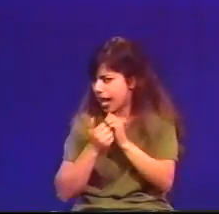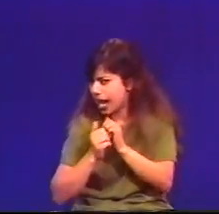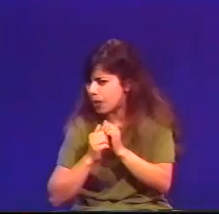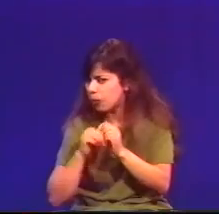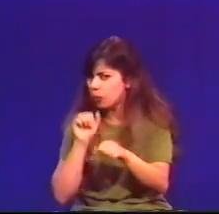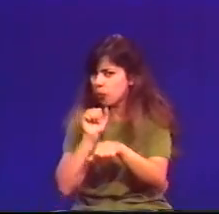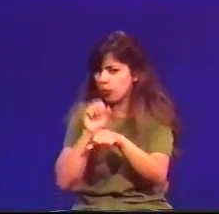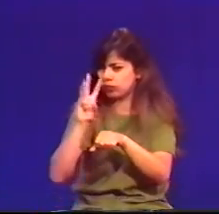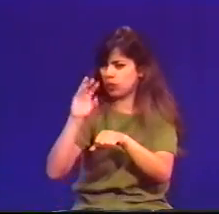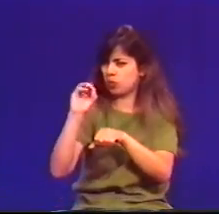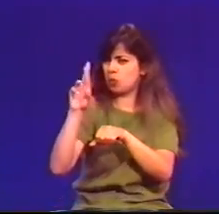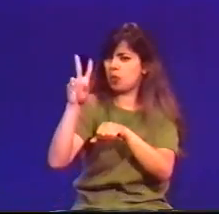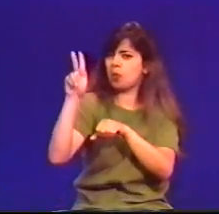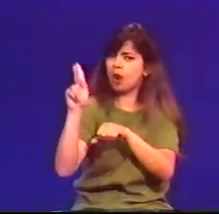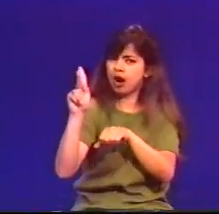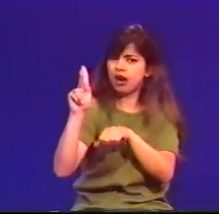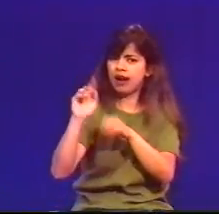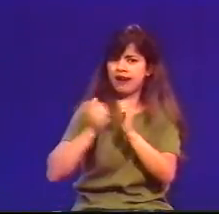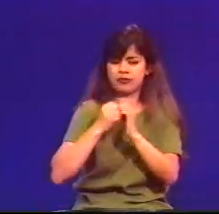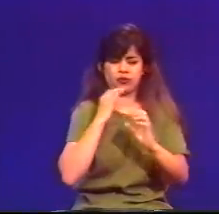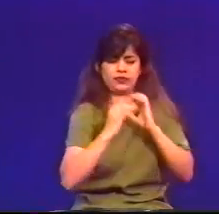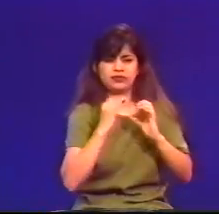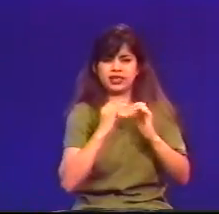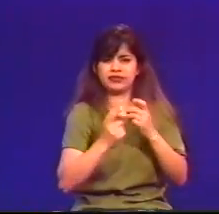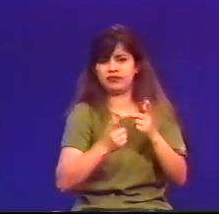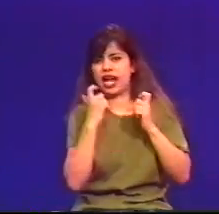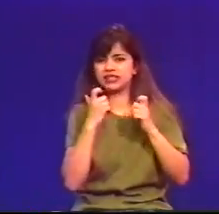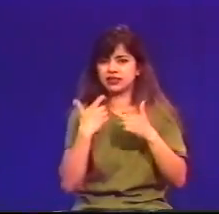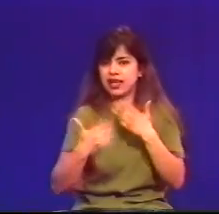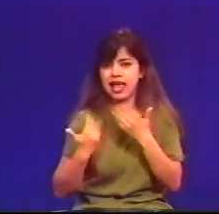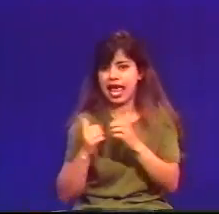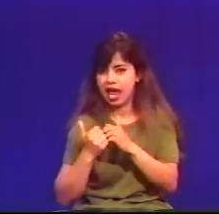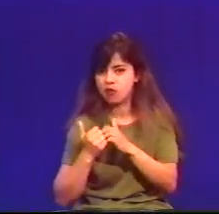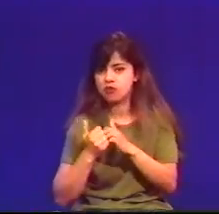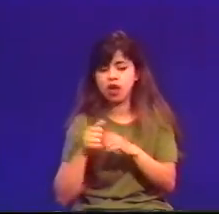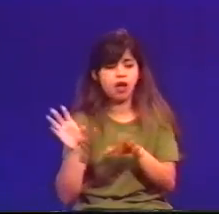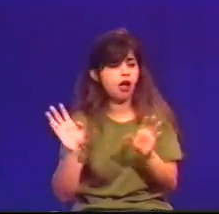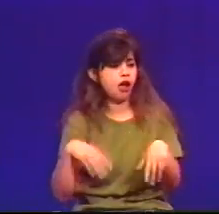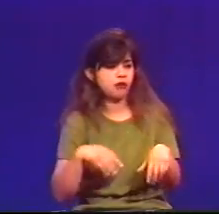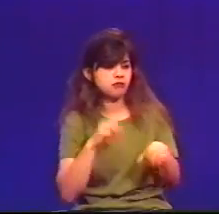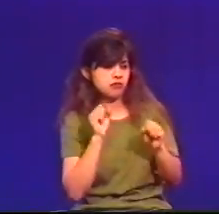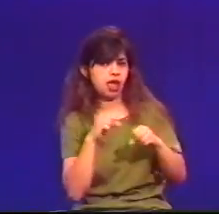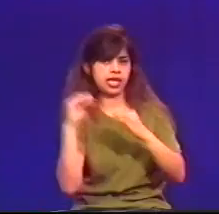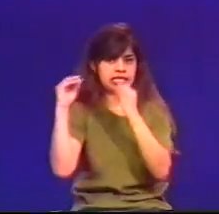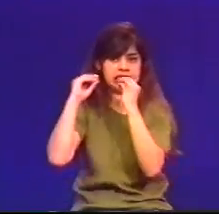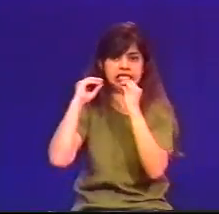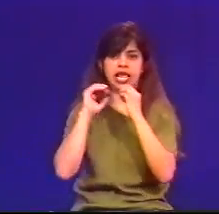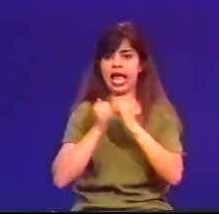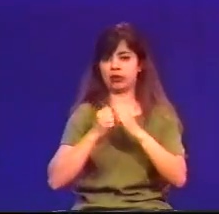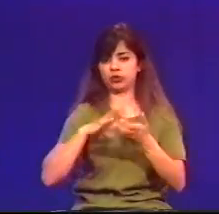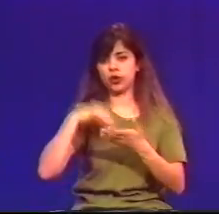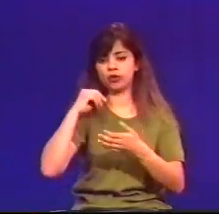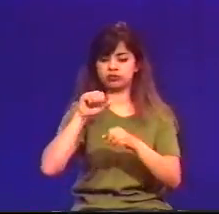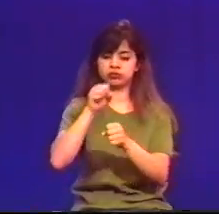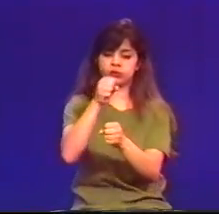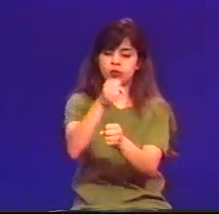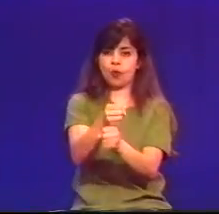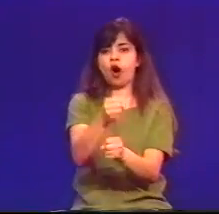And when we met with some representatives from a deaf education program there, they taught my family this